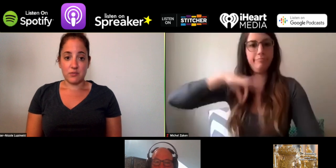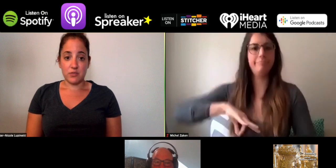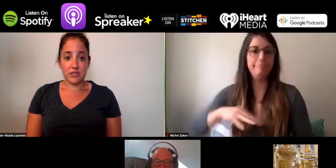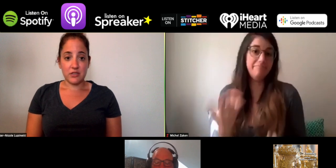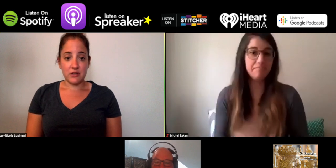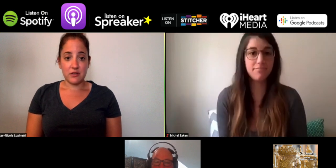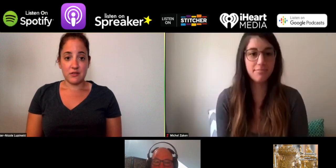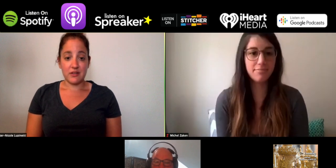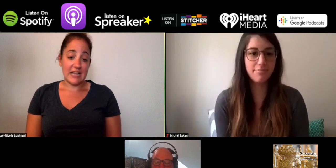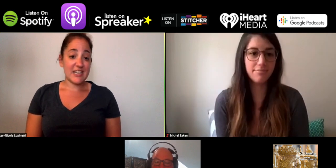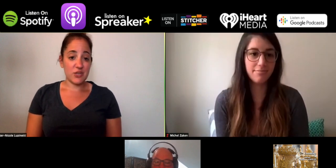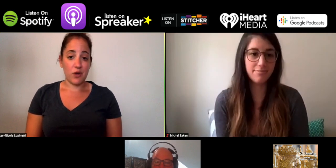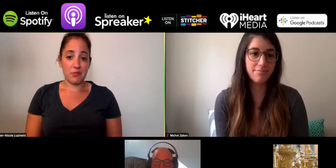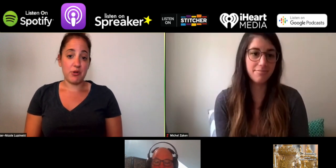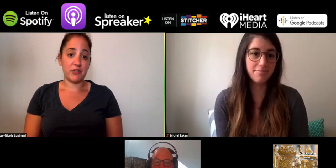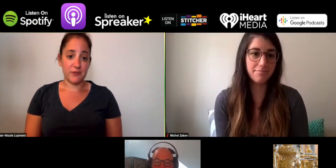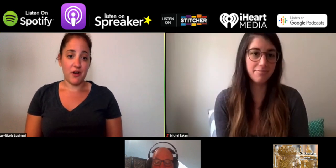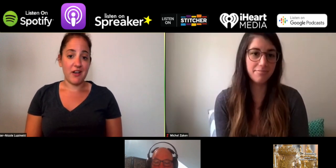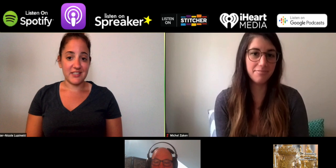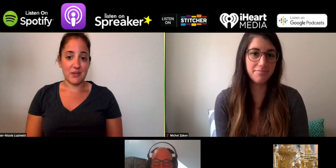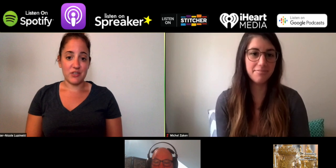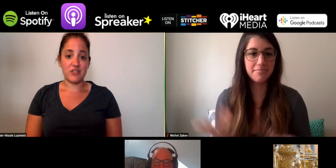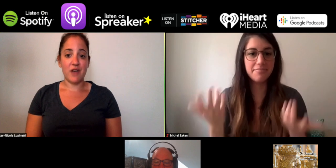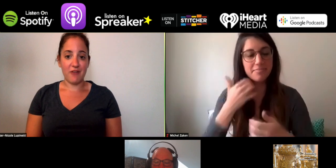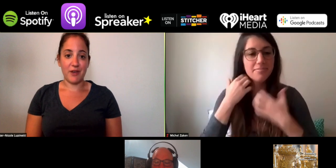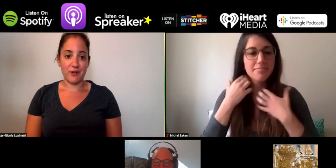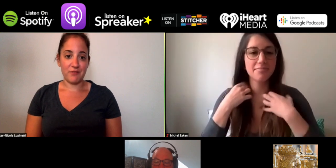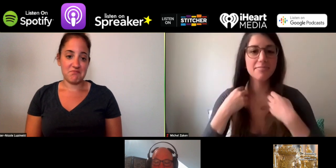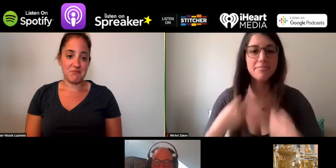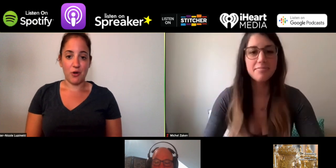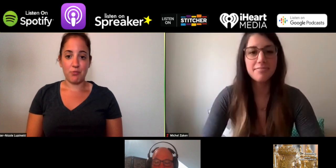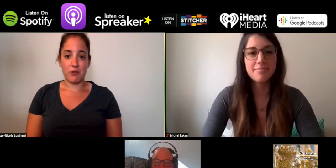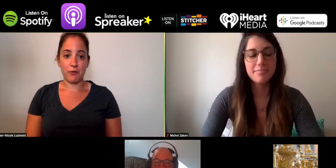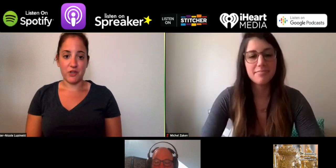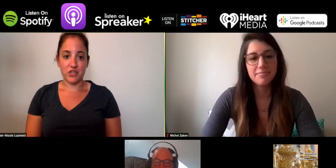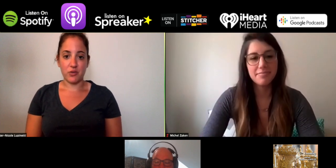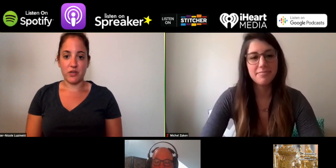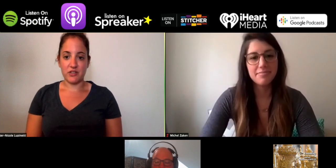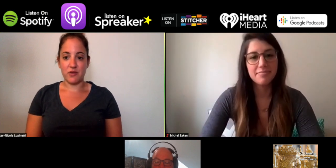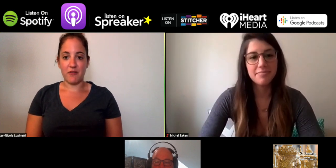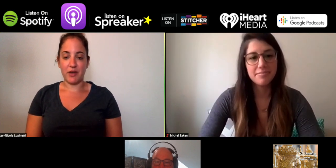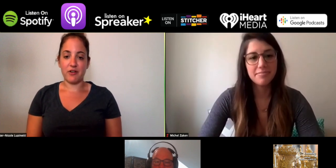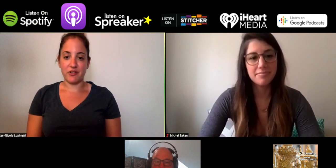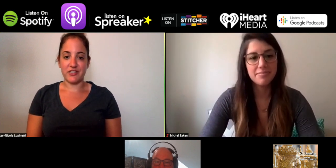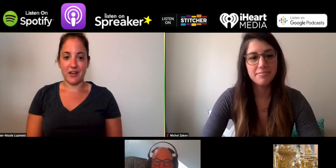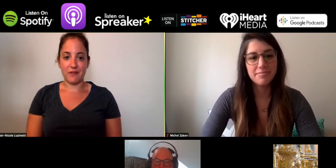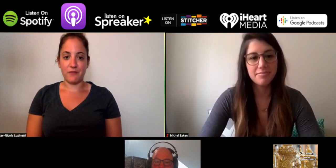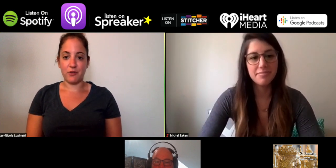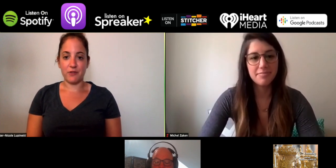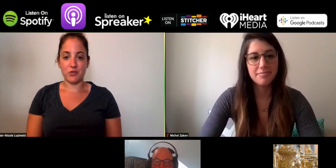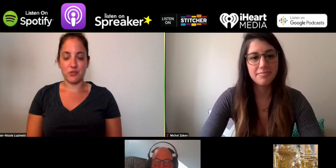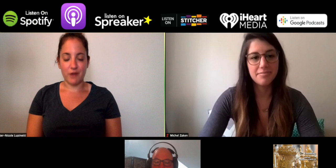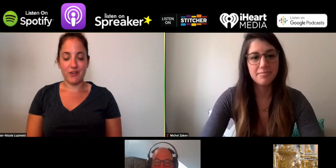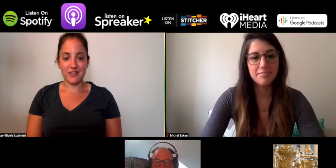is really, that's actually one privilege for us, is that we do have better, you know, peripheral vision, and we do have better understanding of,